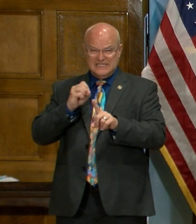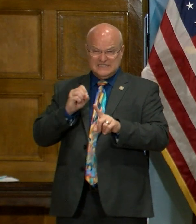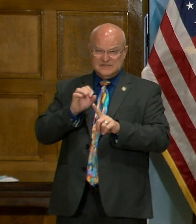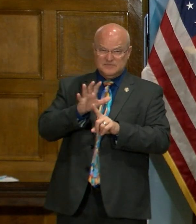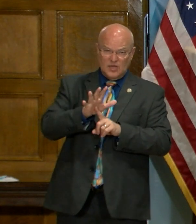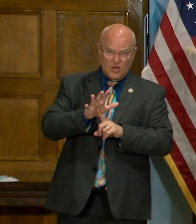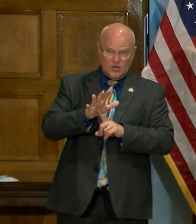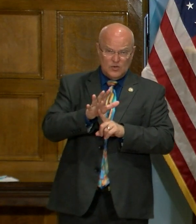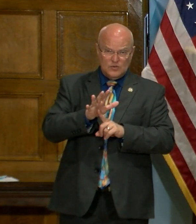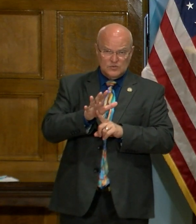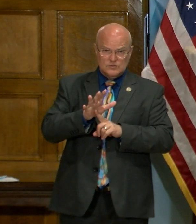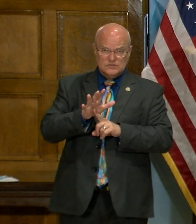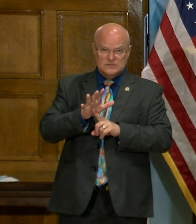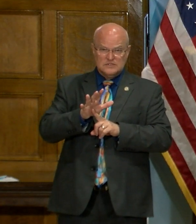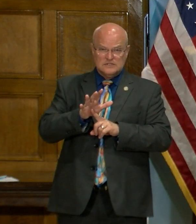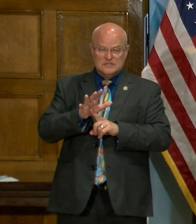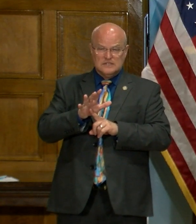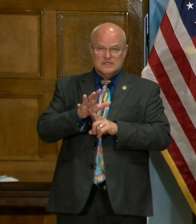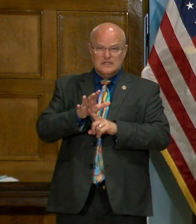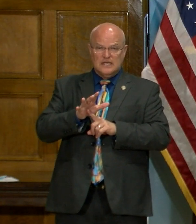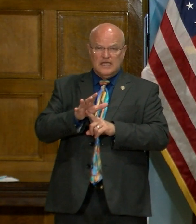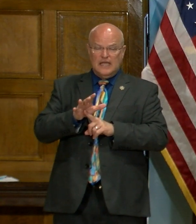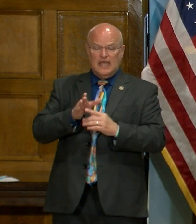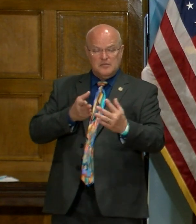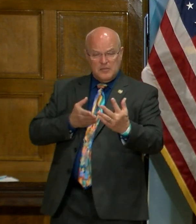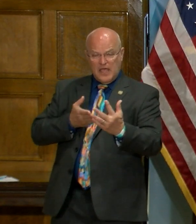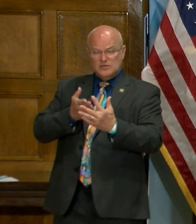exposed and had passed through it,